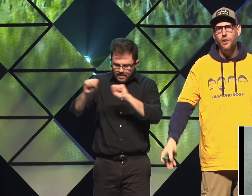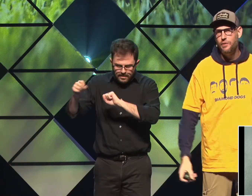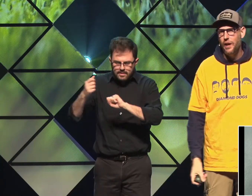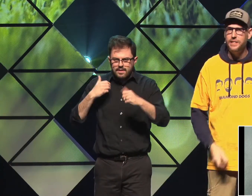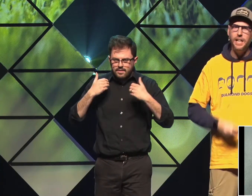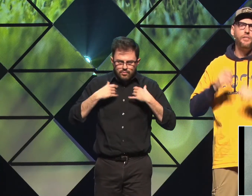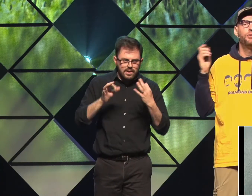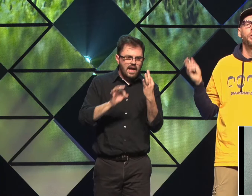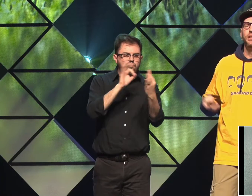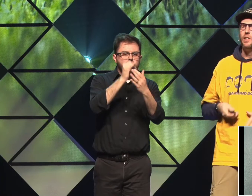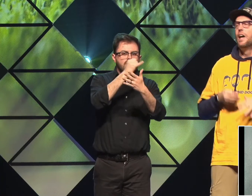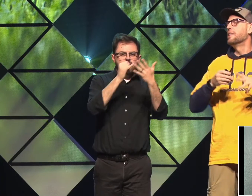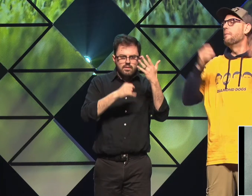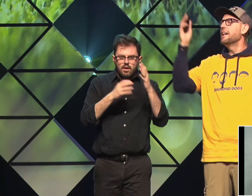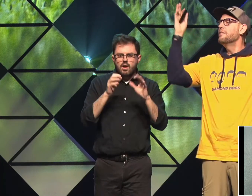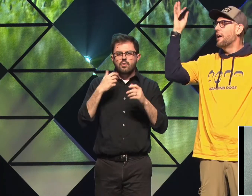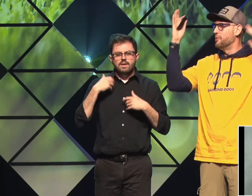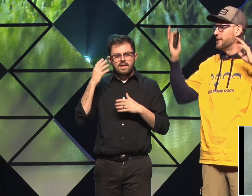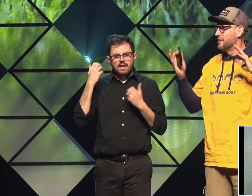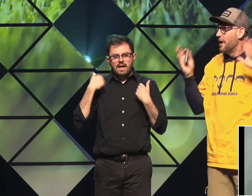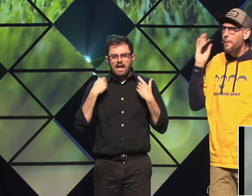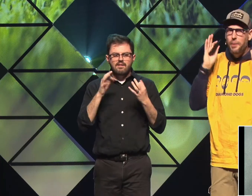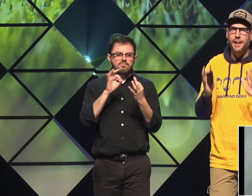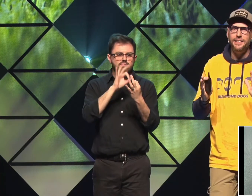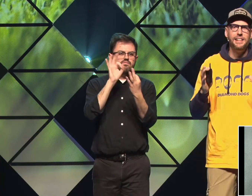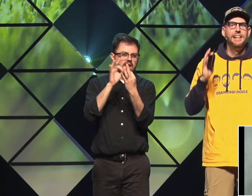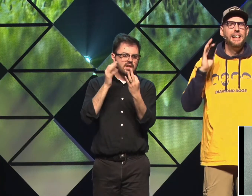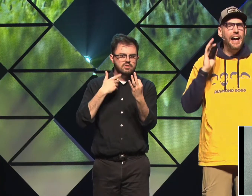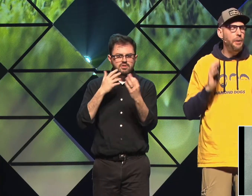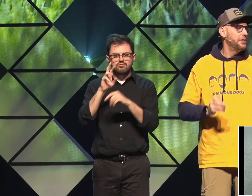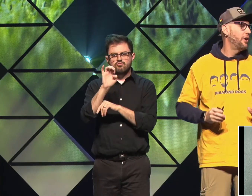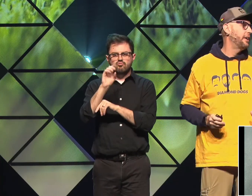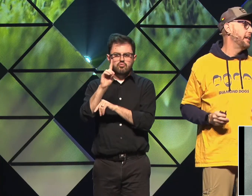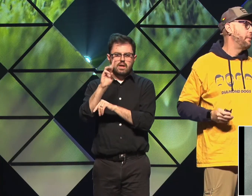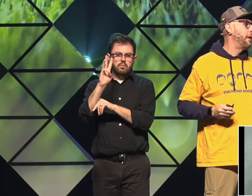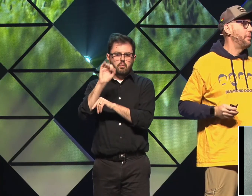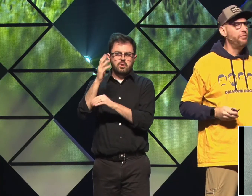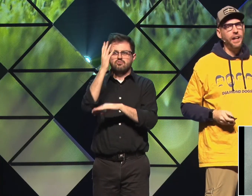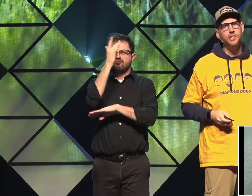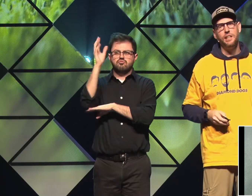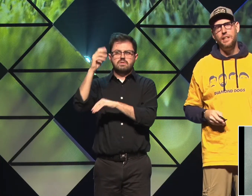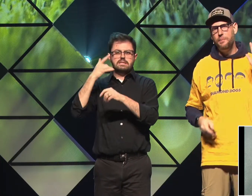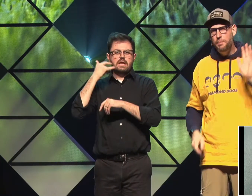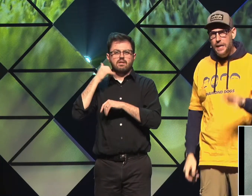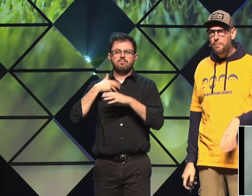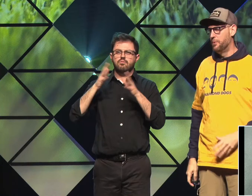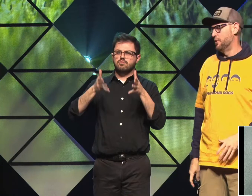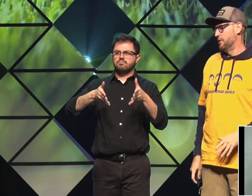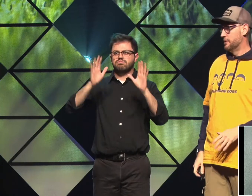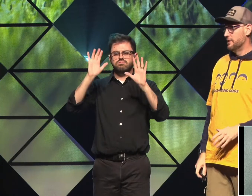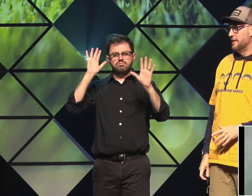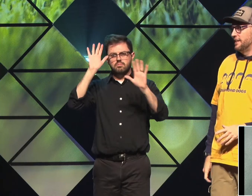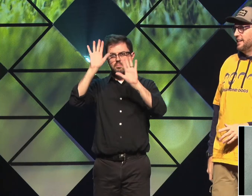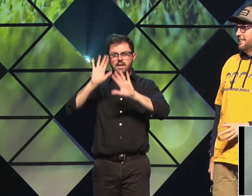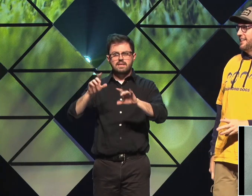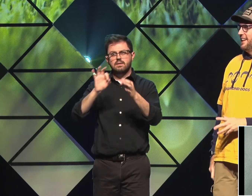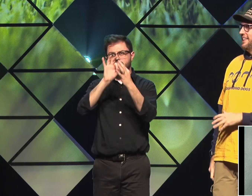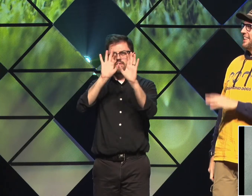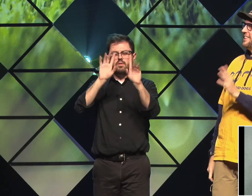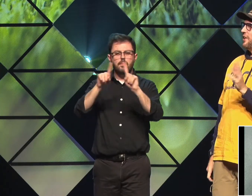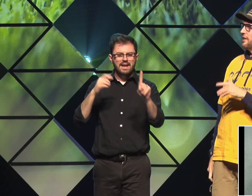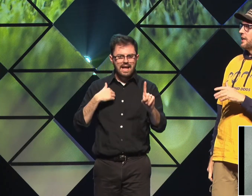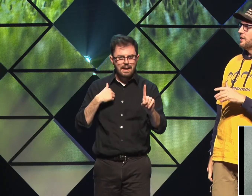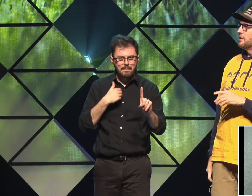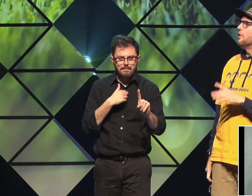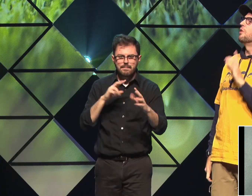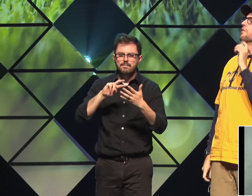is all around us, everywhere we look. The mighty redwoods. But I was talking about perfection in people. And then